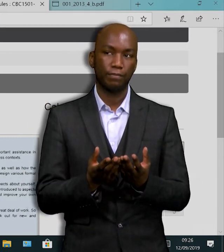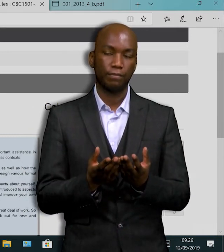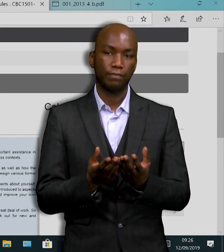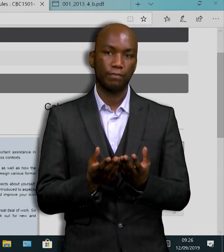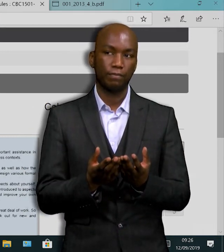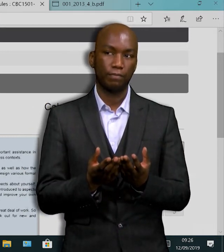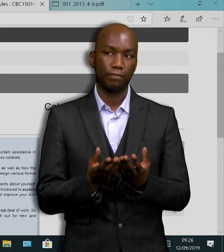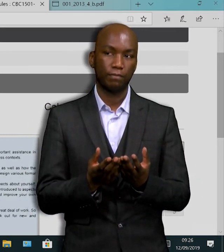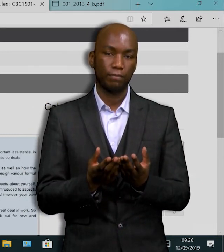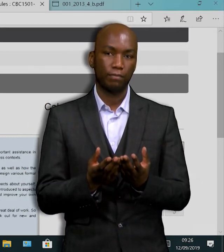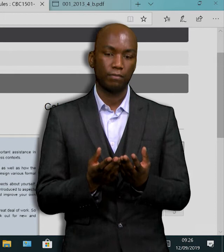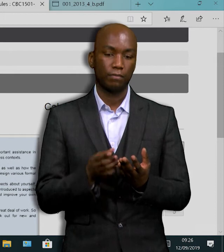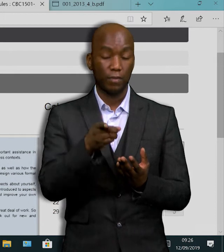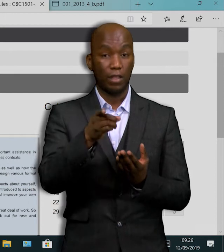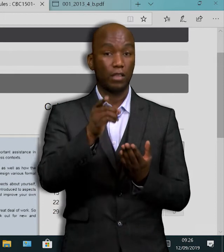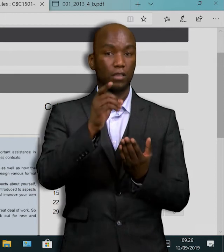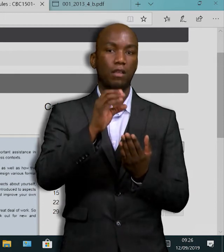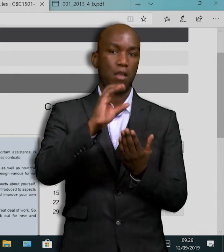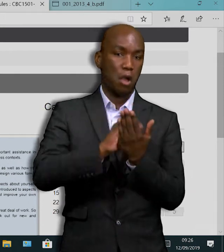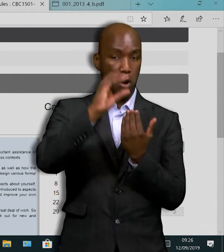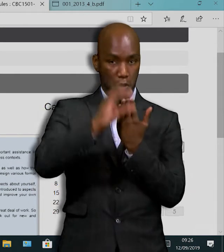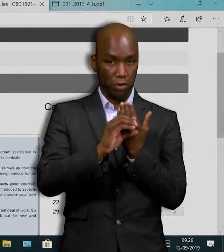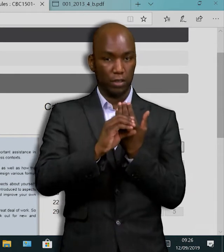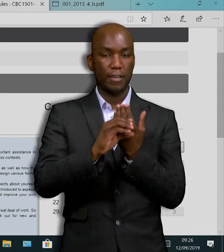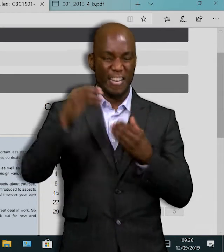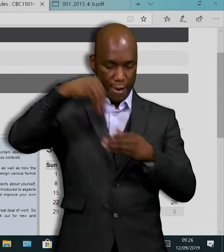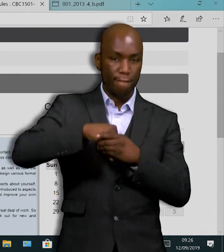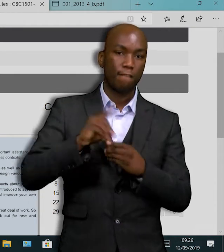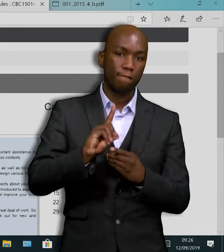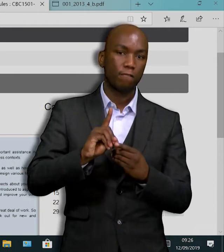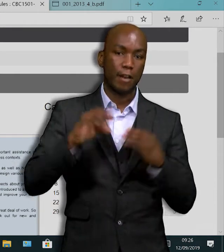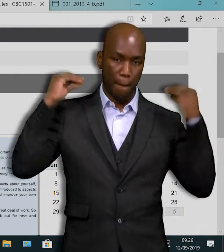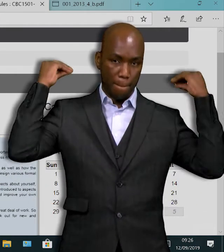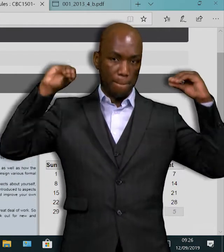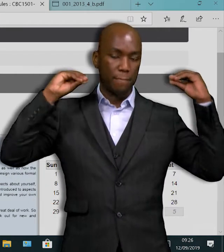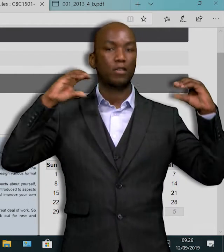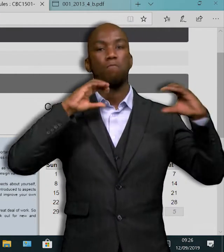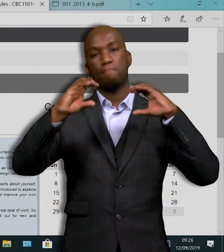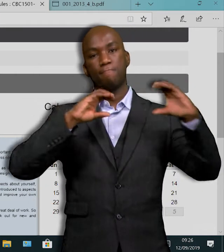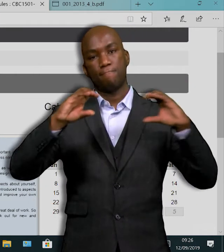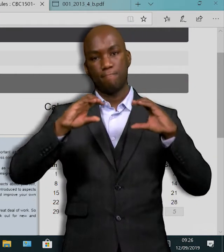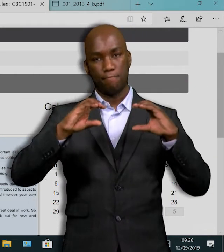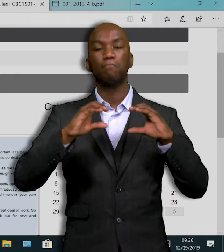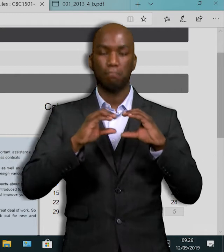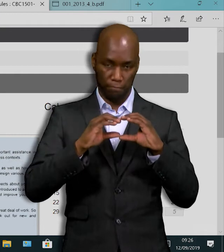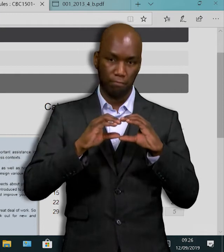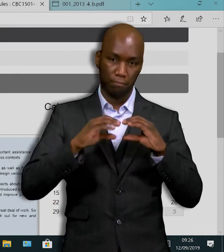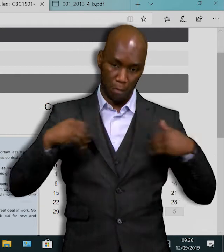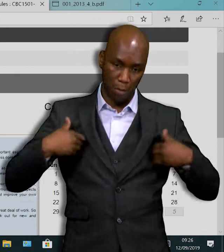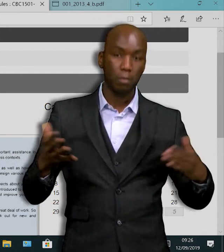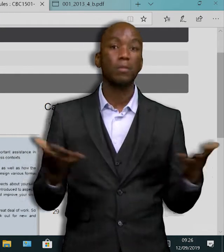Since the module is mainly concerned with business communication, we begin with a definition